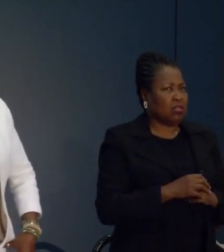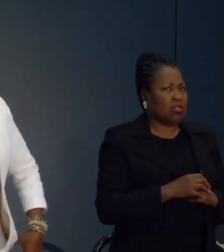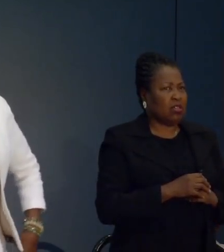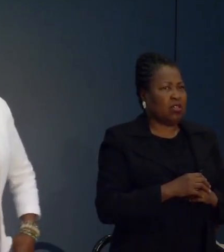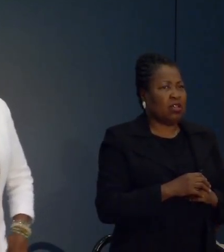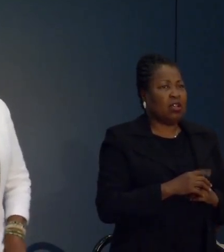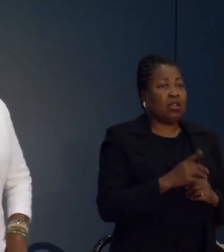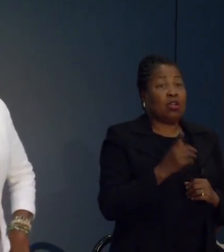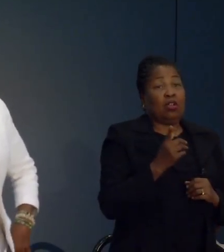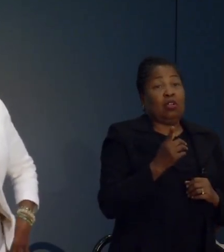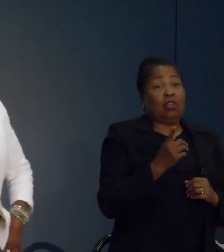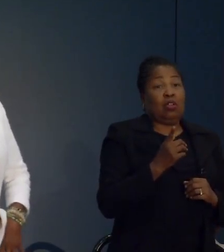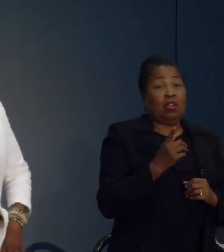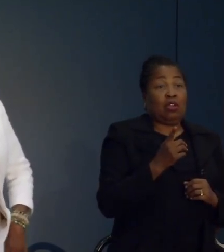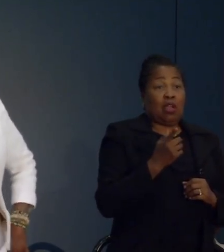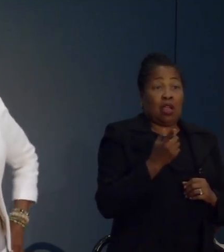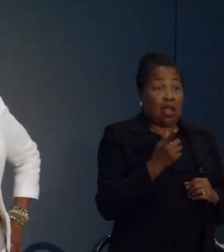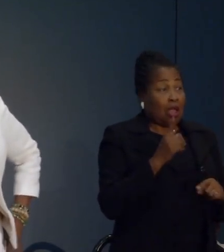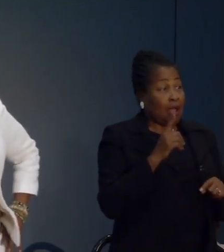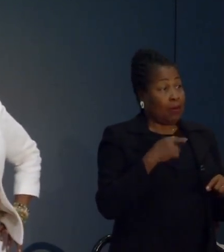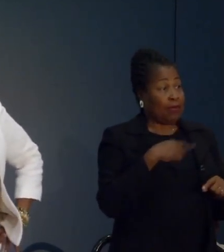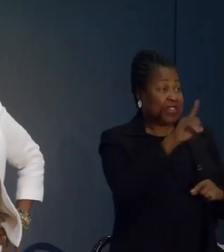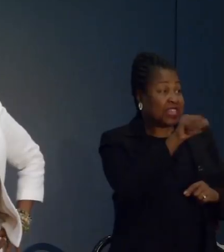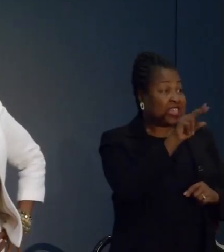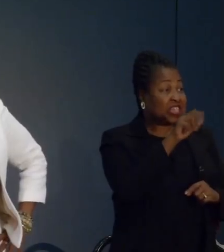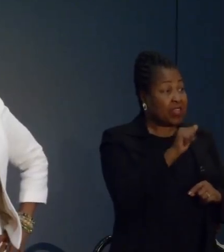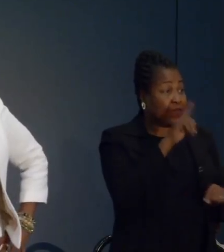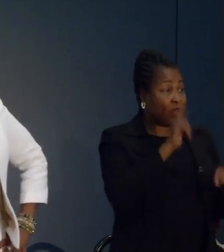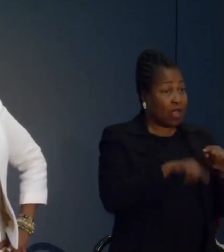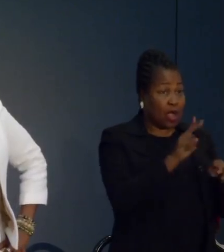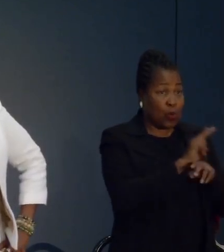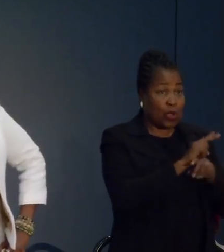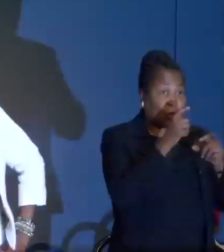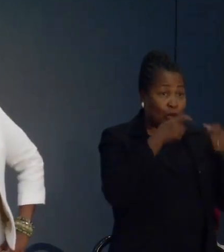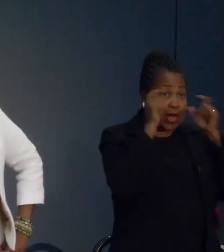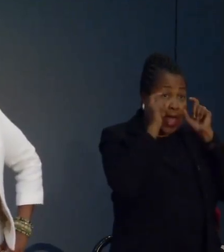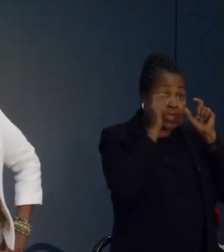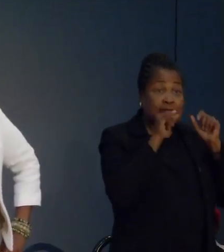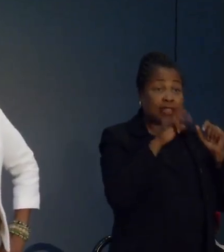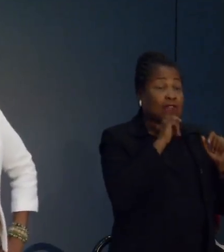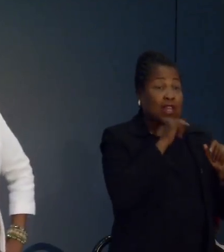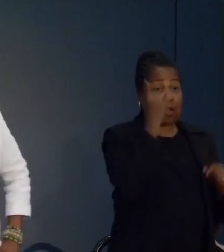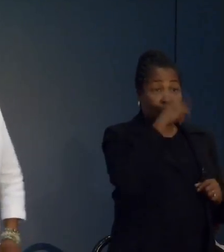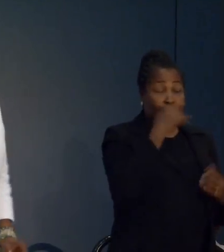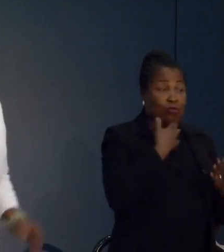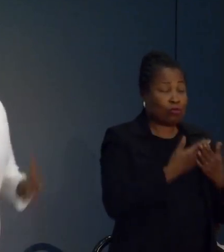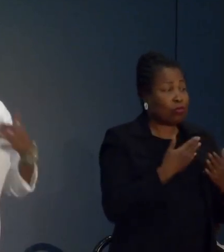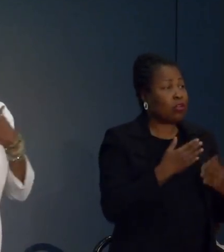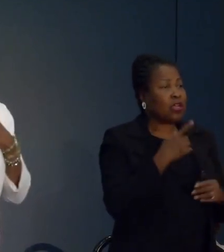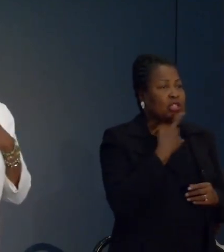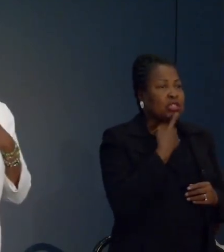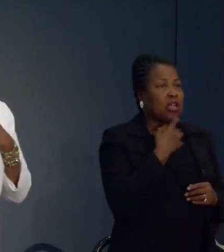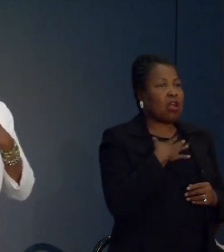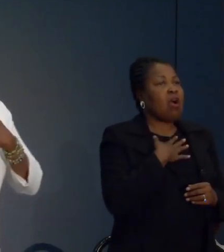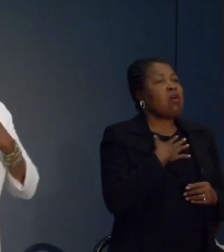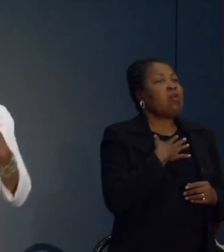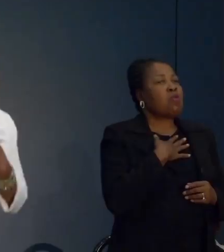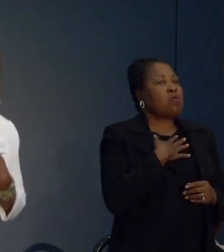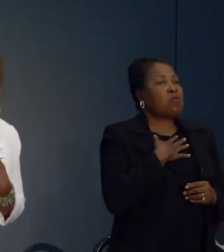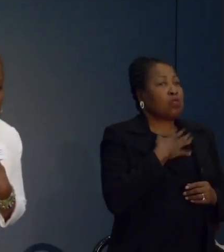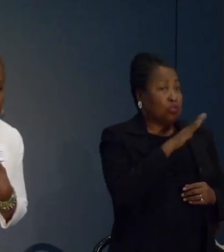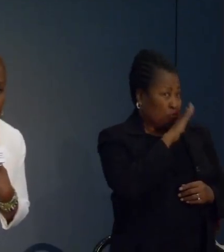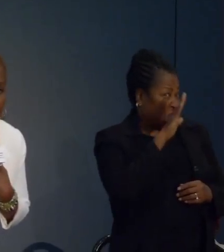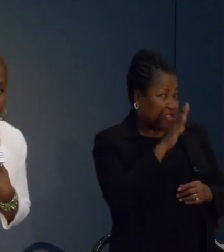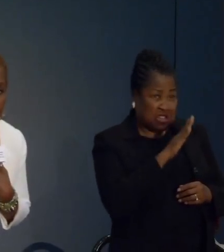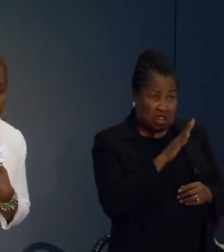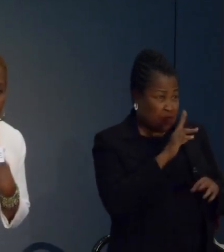Because a diva can't wear no glasses unless they fly glasses. She said, oh, so you've